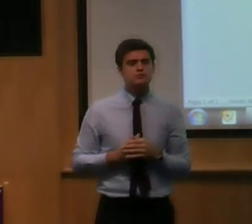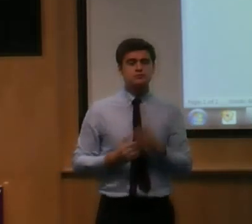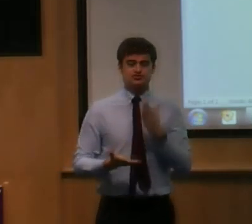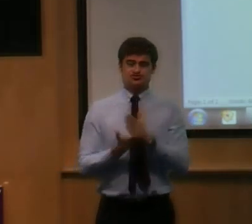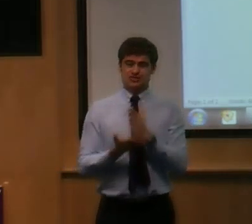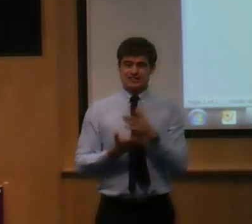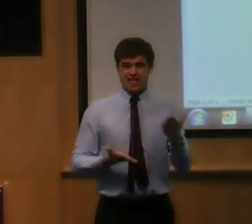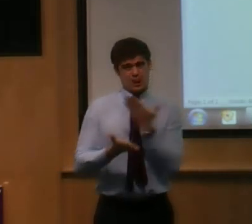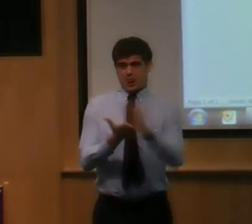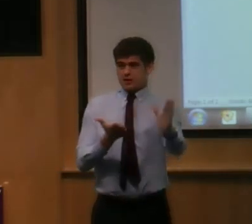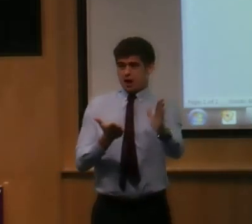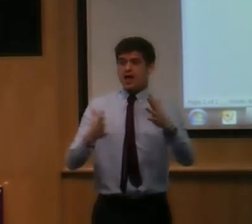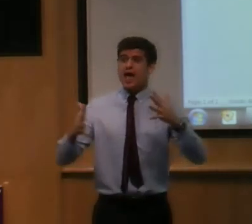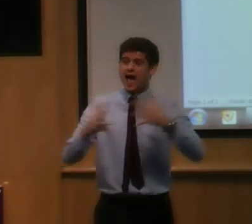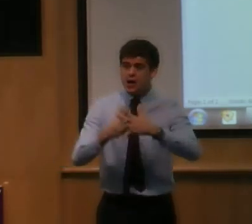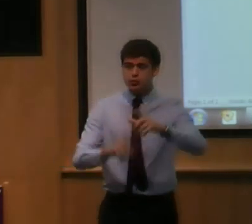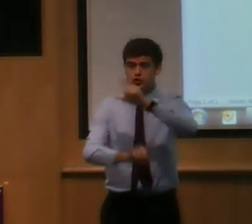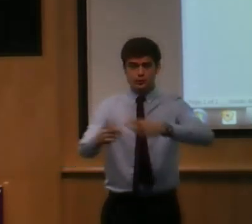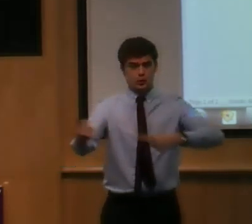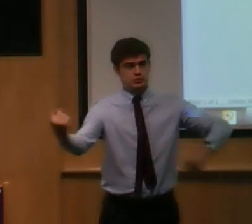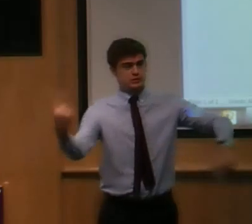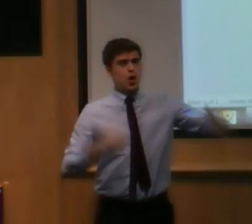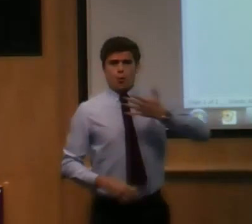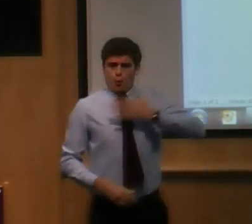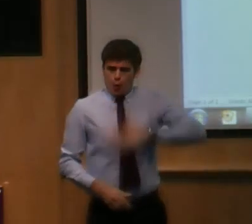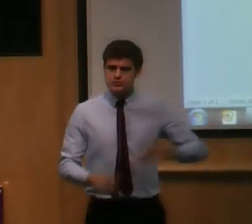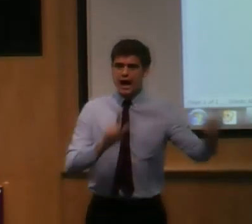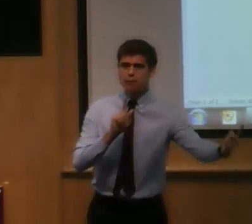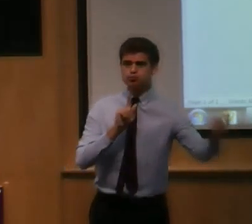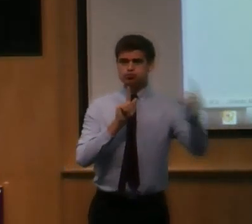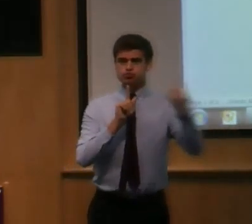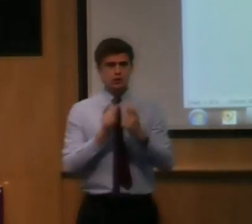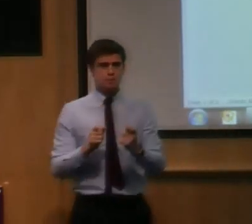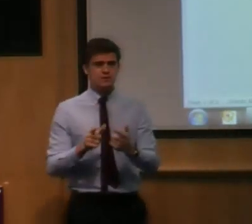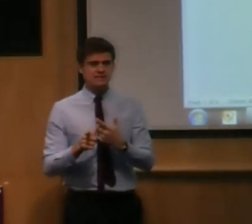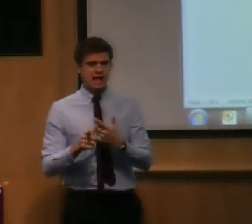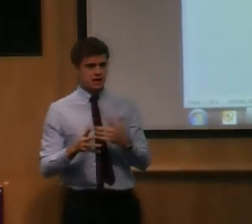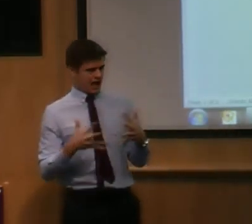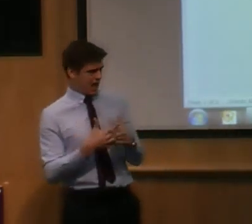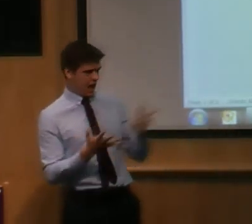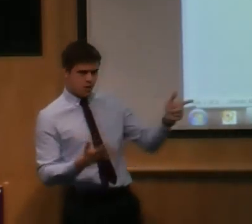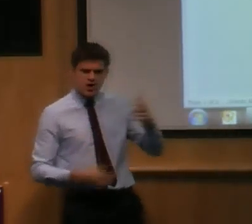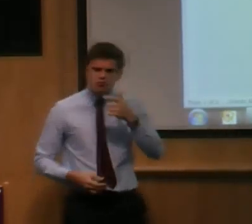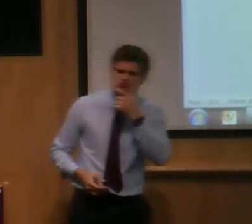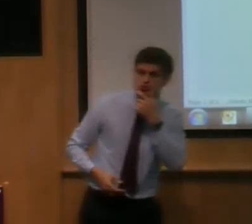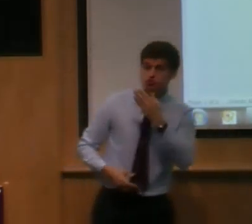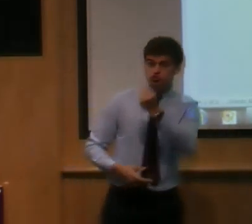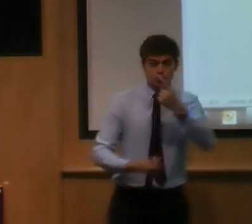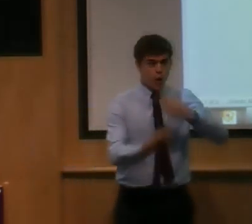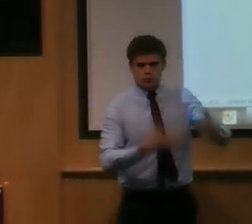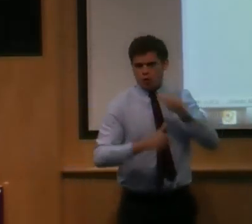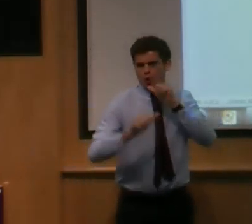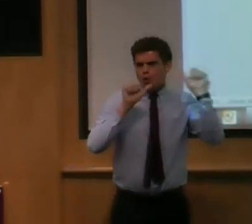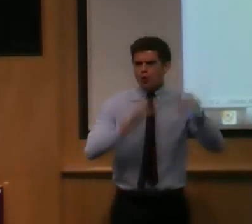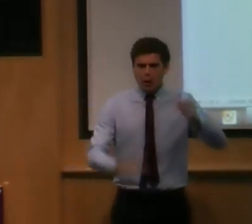wide range of things. Now, we are representative of the community. And what's important is if the community approach